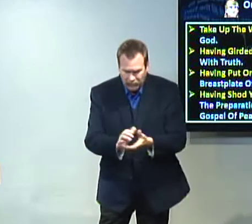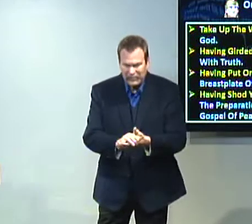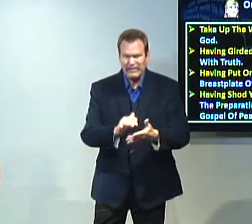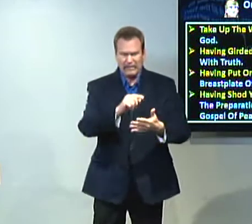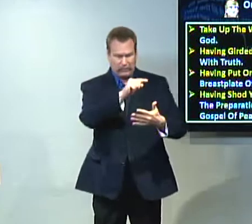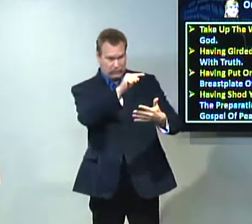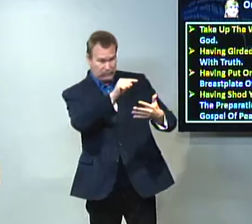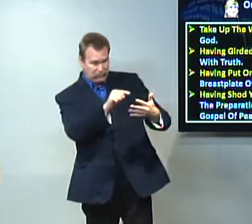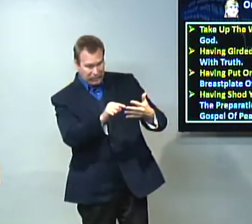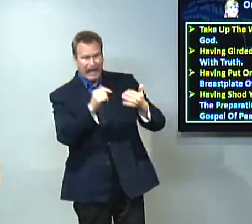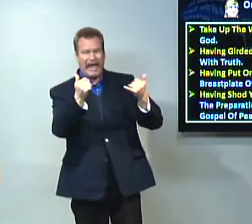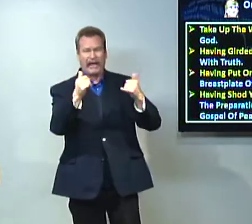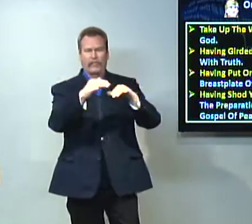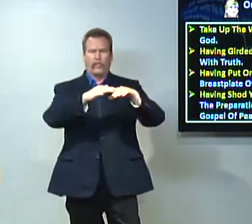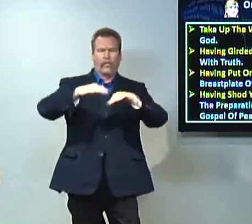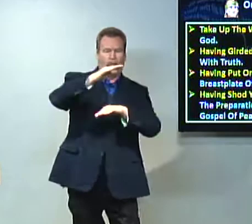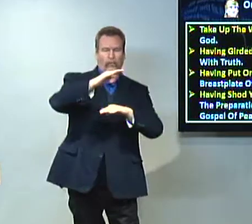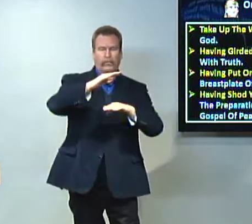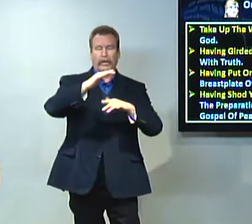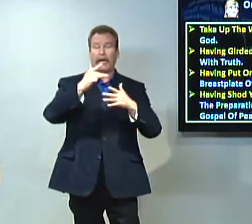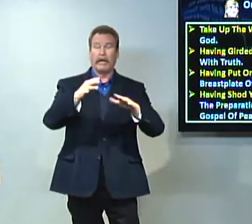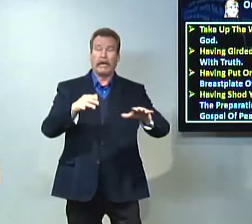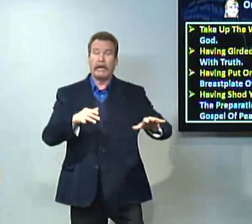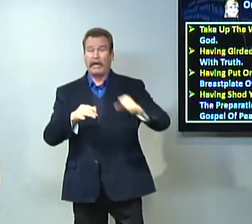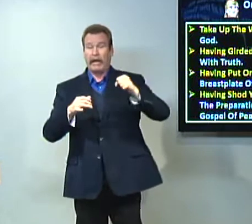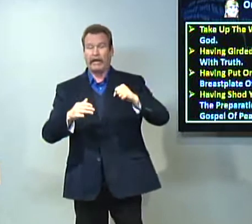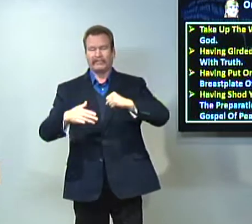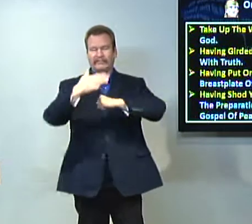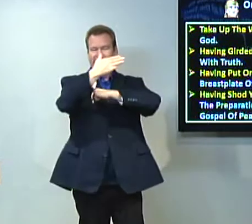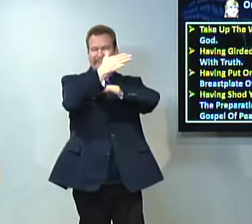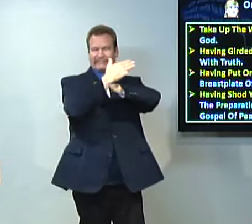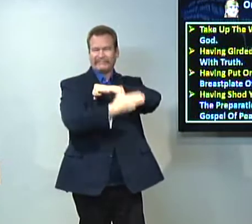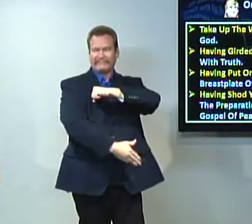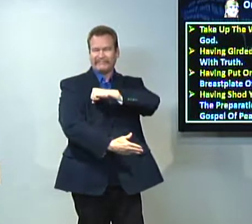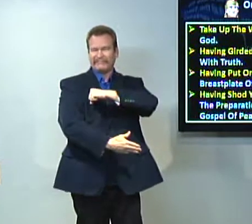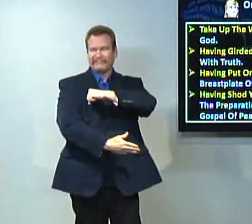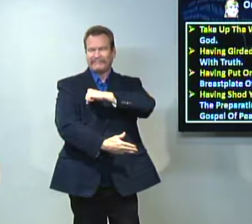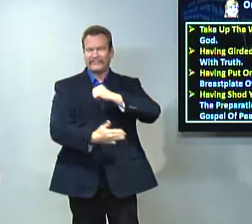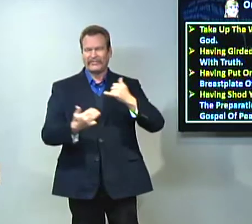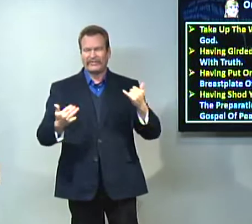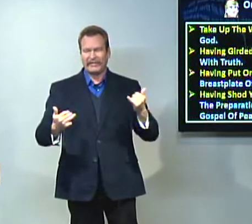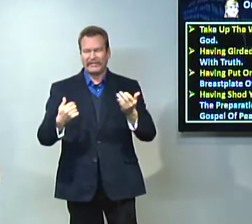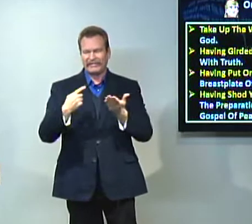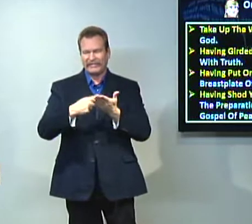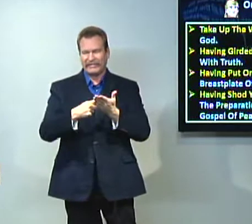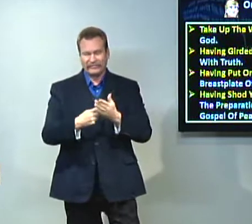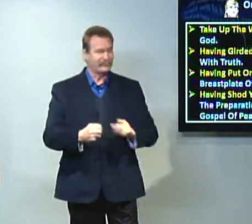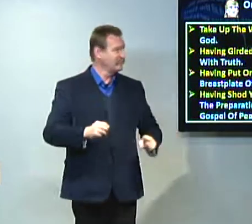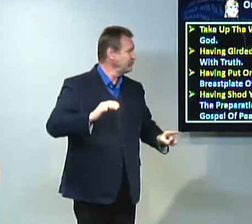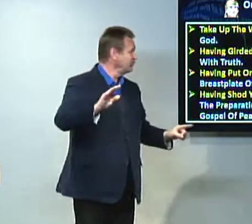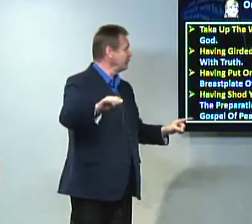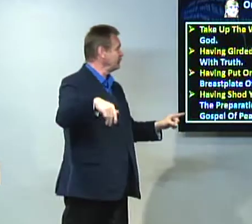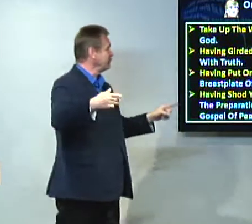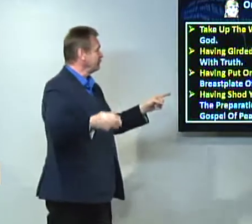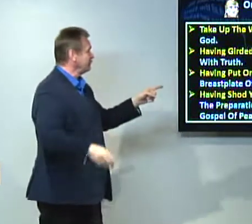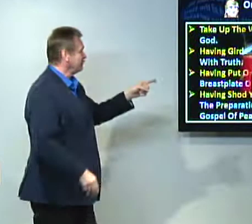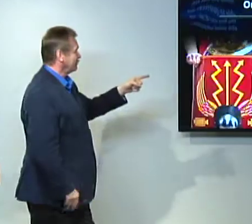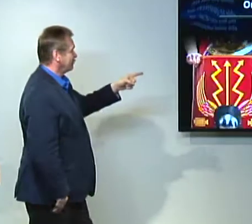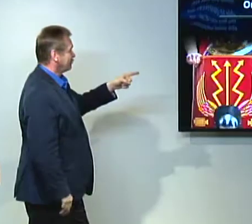use these different armors that God has given us. And now it says, above all, taking the shield of faith. So we're going to go on to